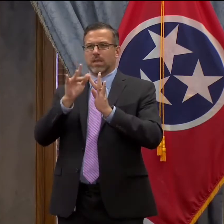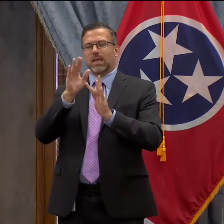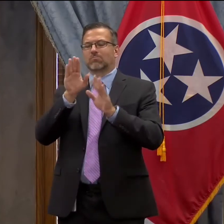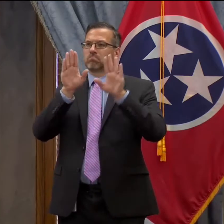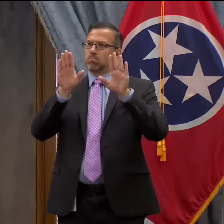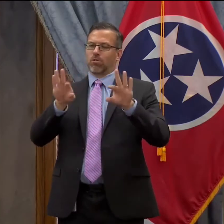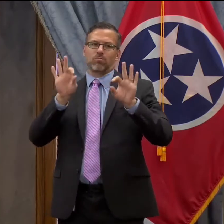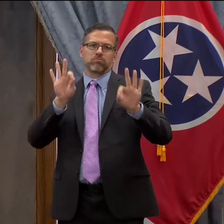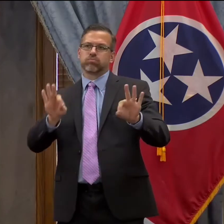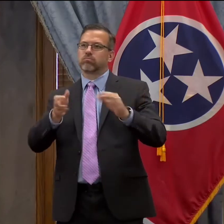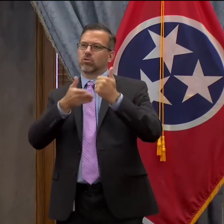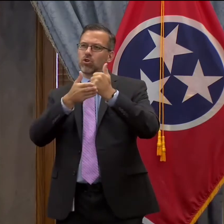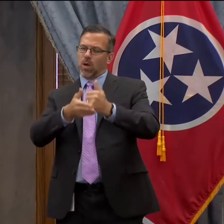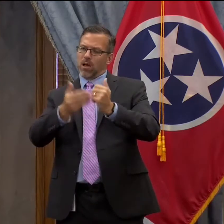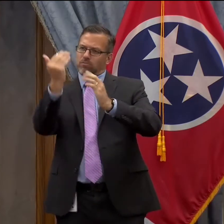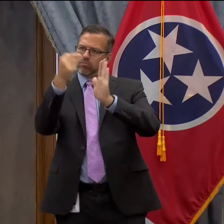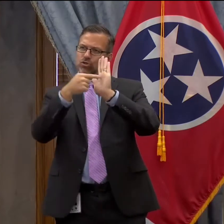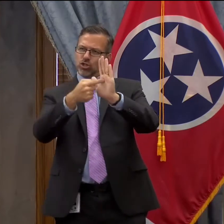employment